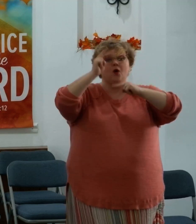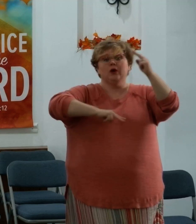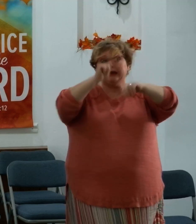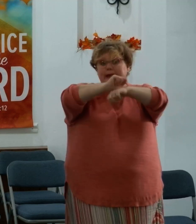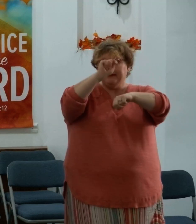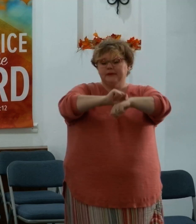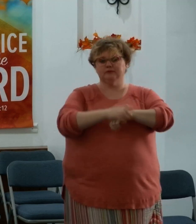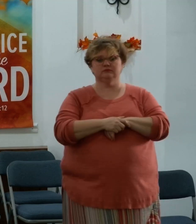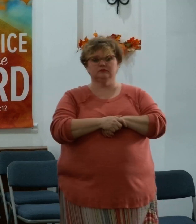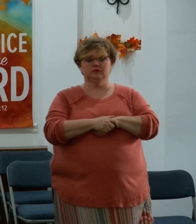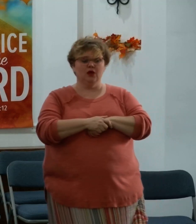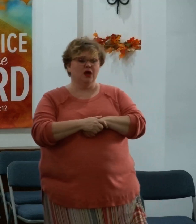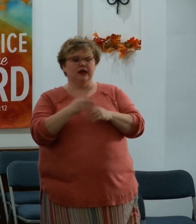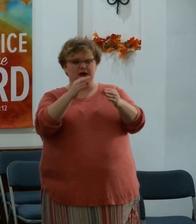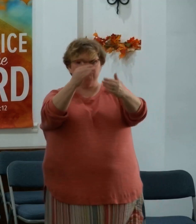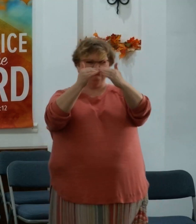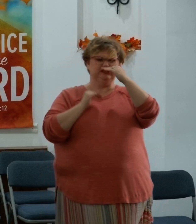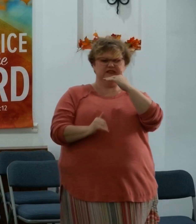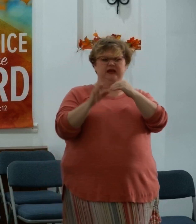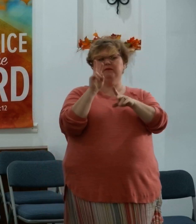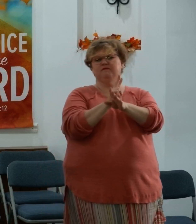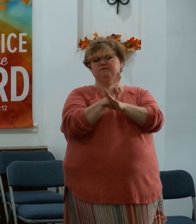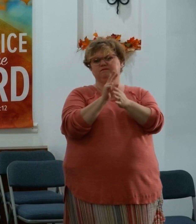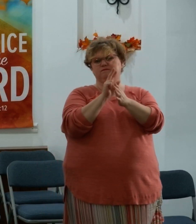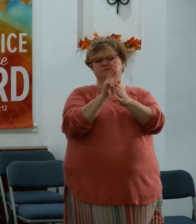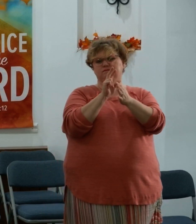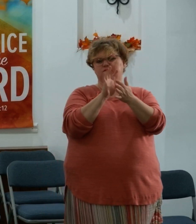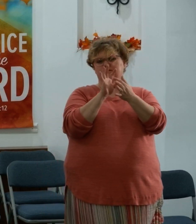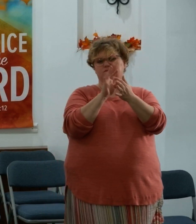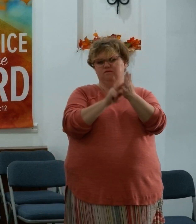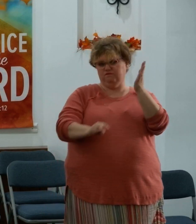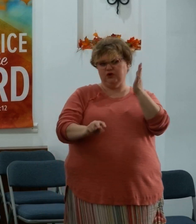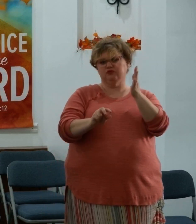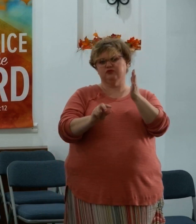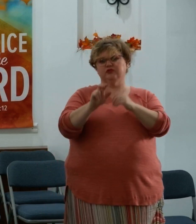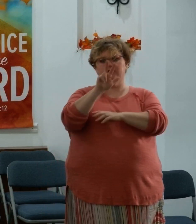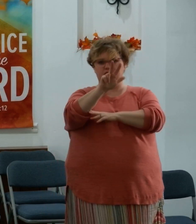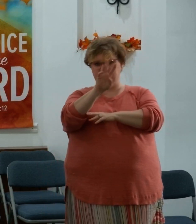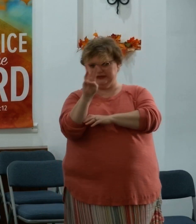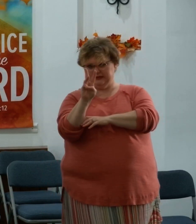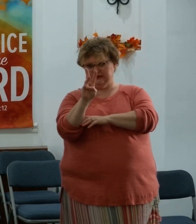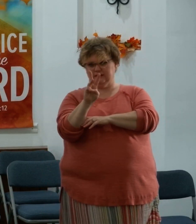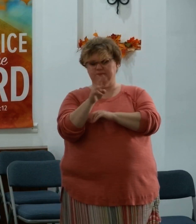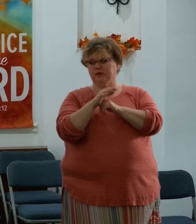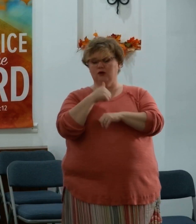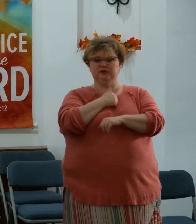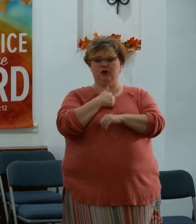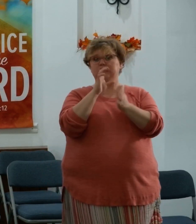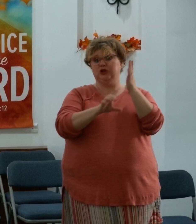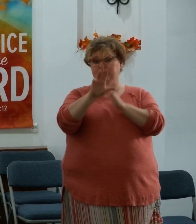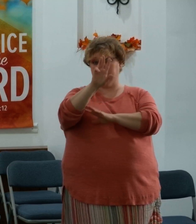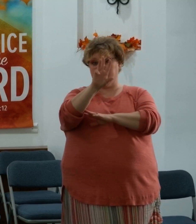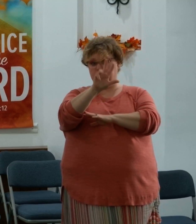you get home today, you can go back and reread these chapters in their entirety. Right now, skip down to chapter 36 with me,